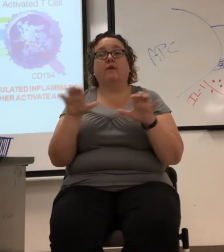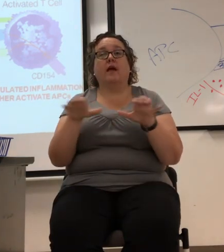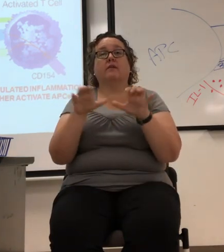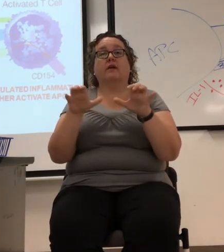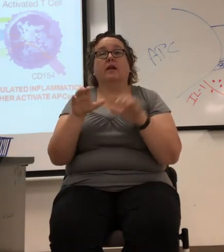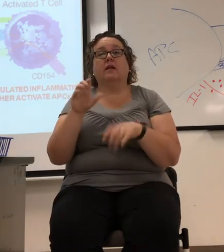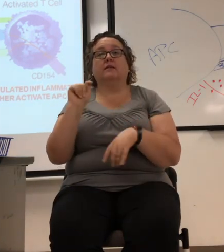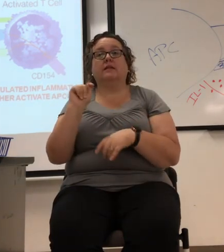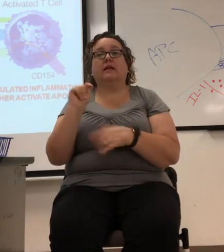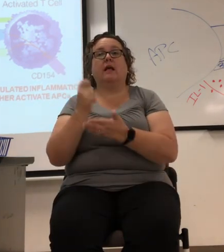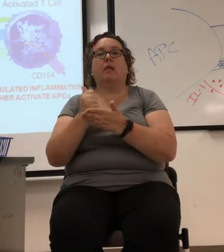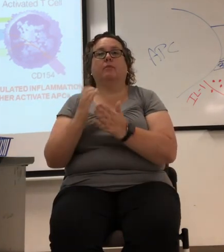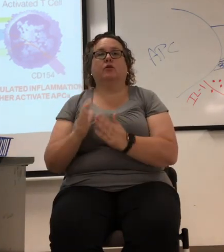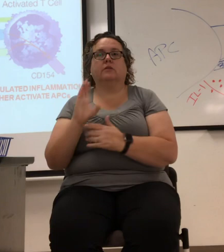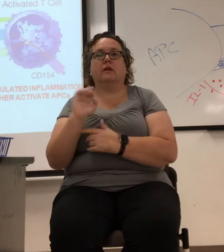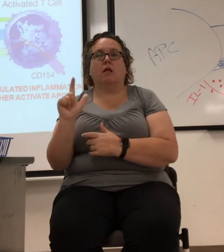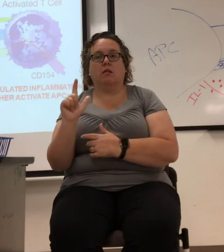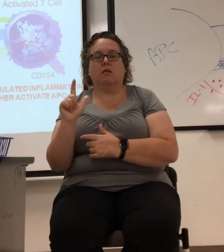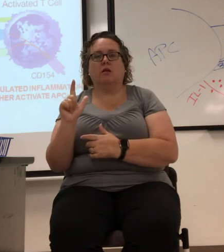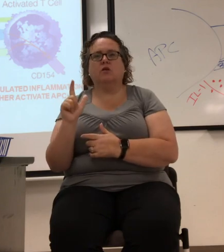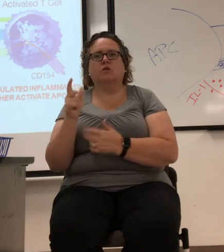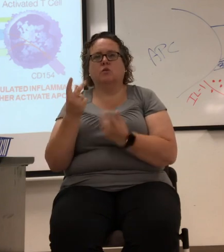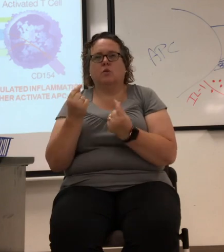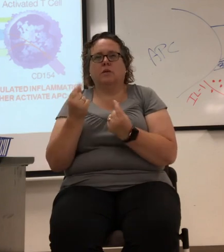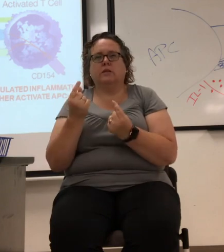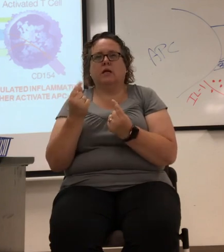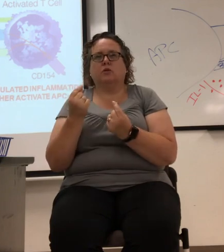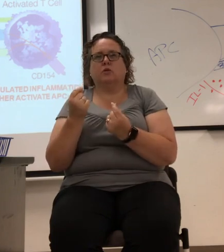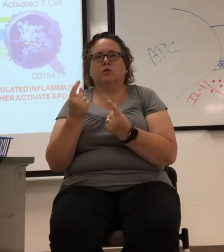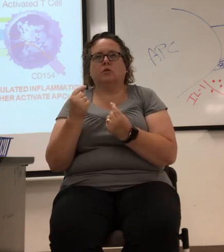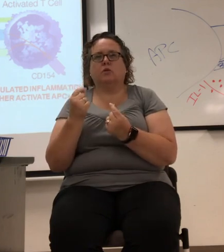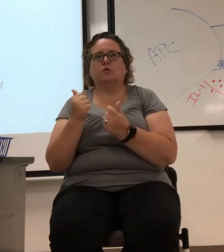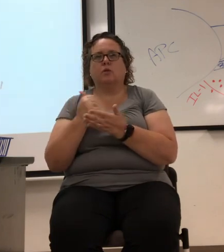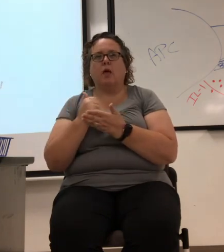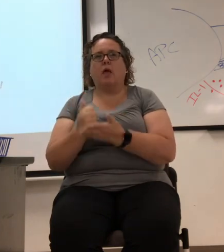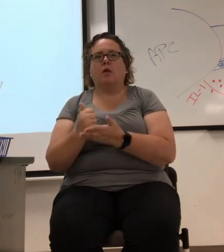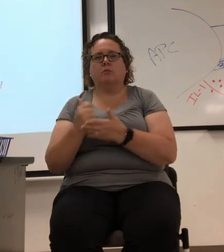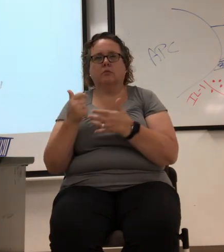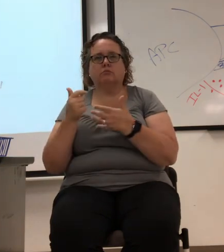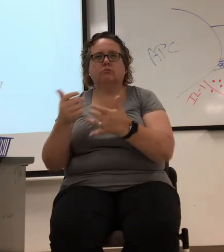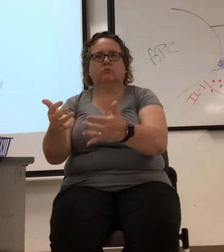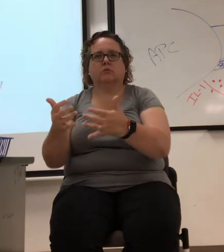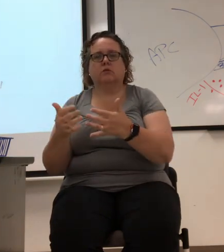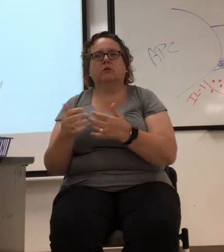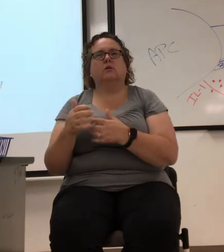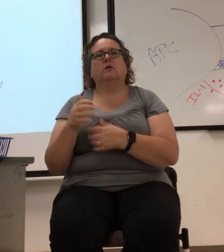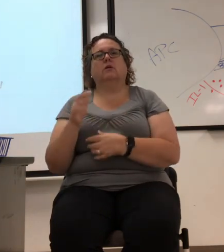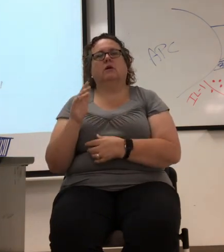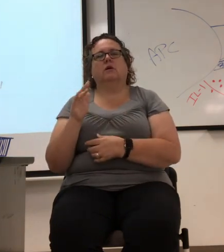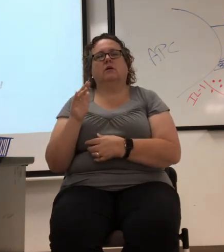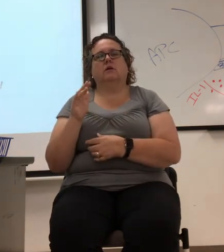your T helper cell. So what does that do to further enhance